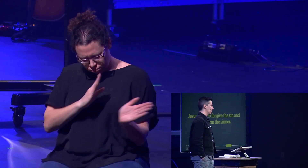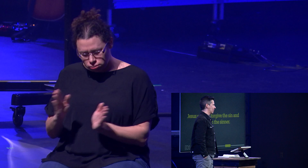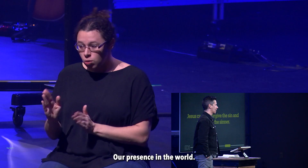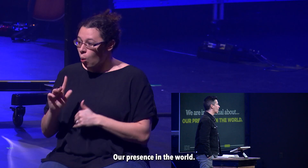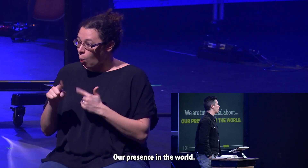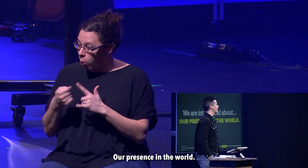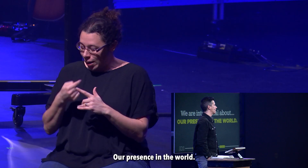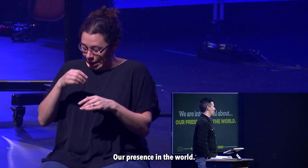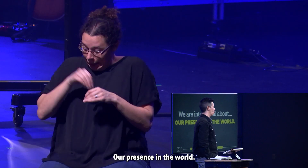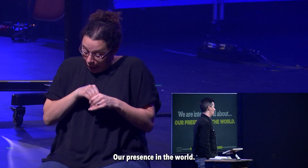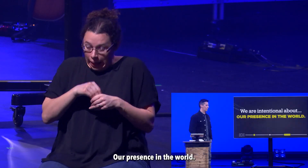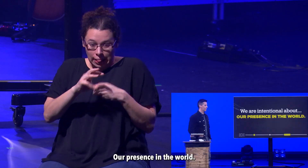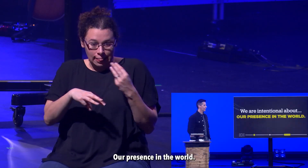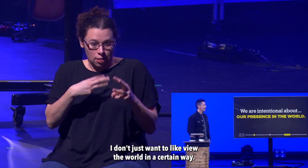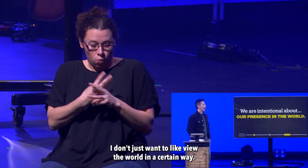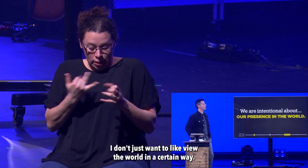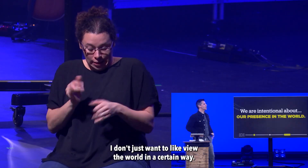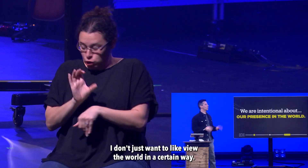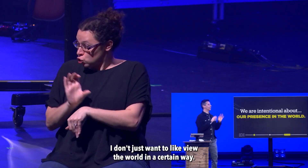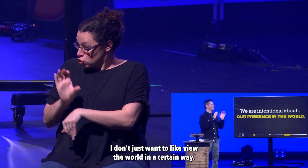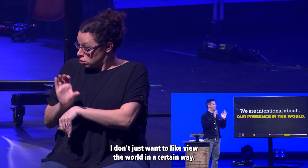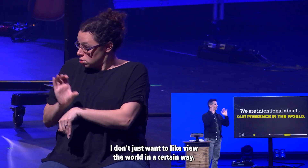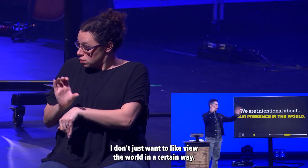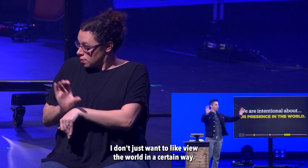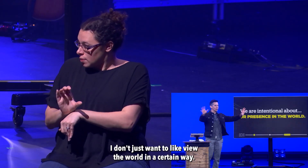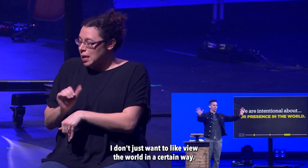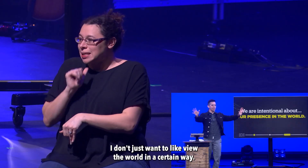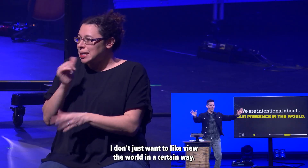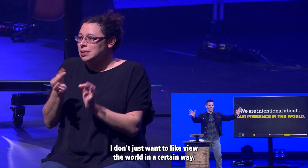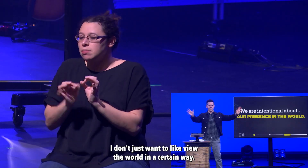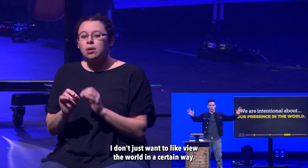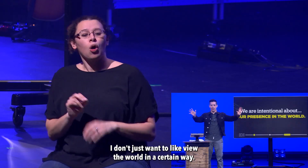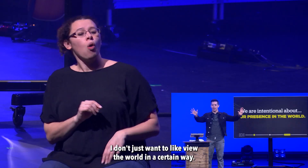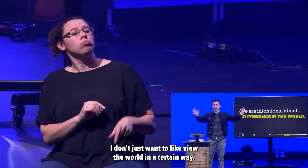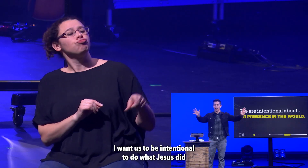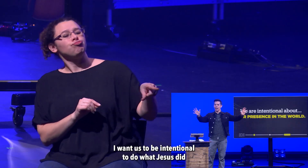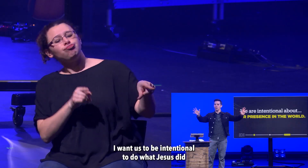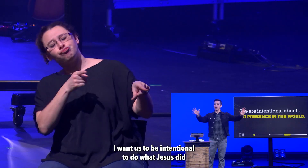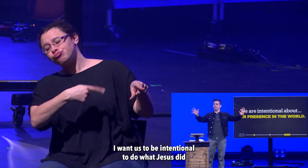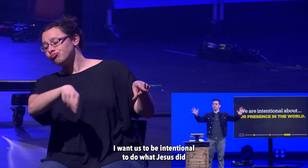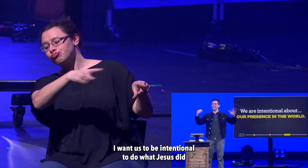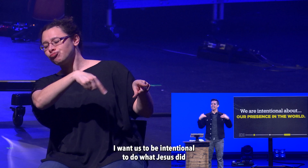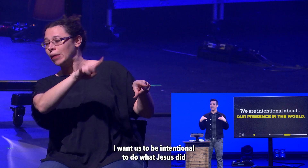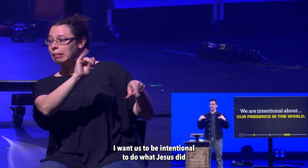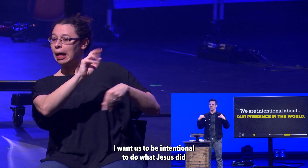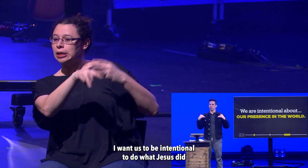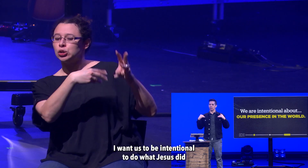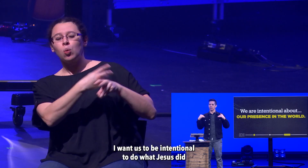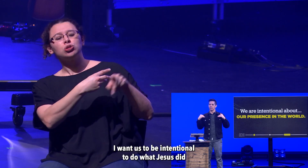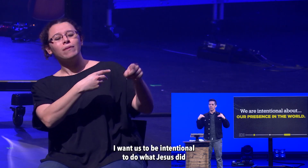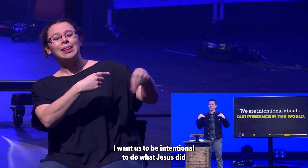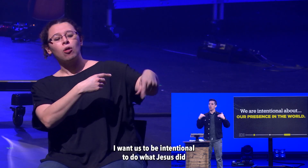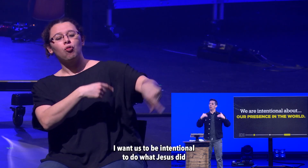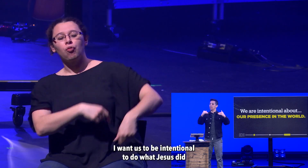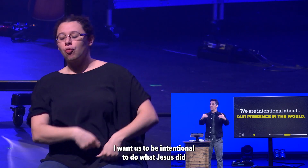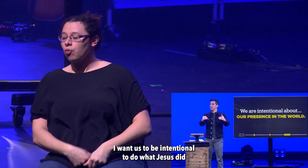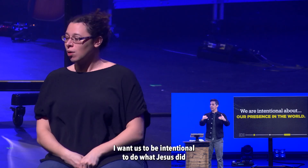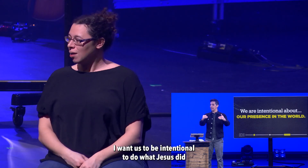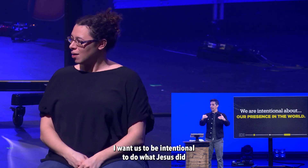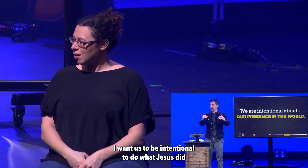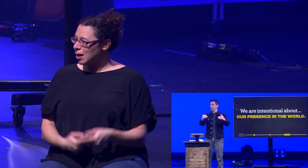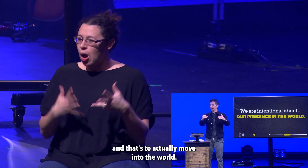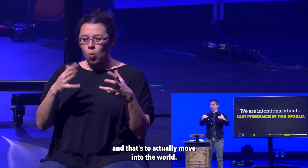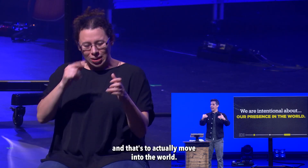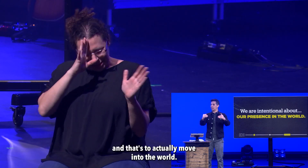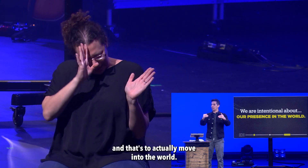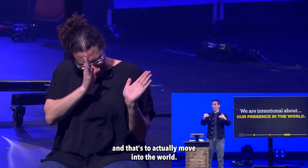the world, our presence in the world. I don't just want to like view the world in a certain way. I want us to be intentional to do what Jesus